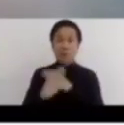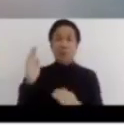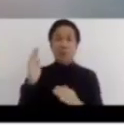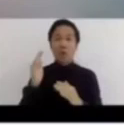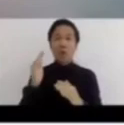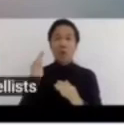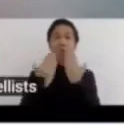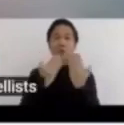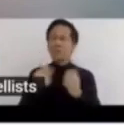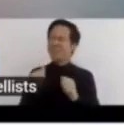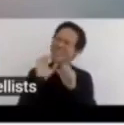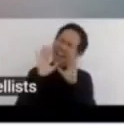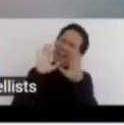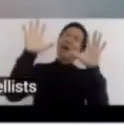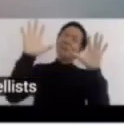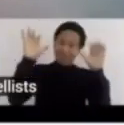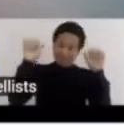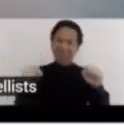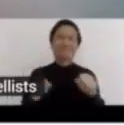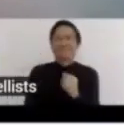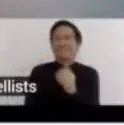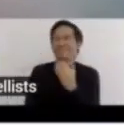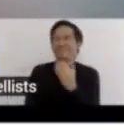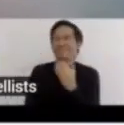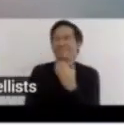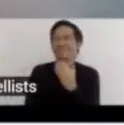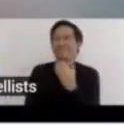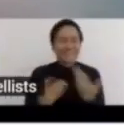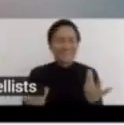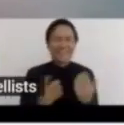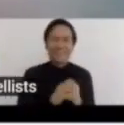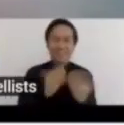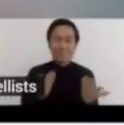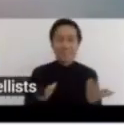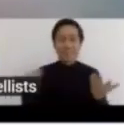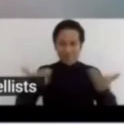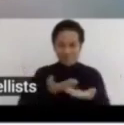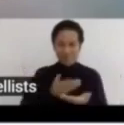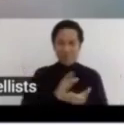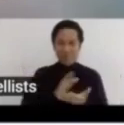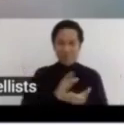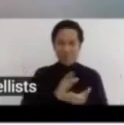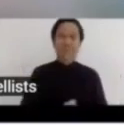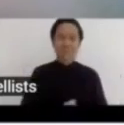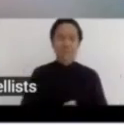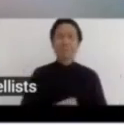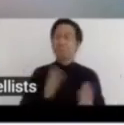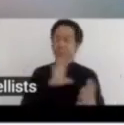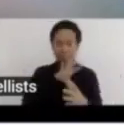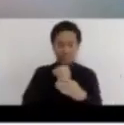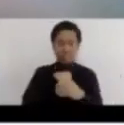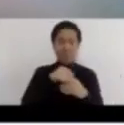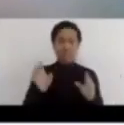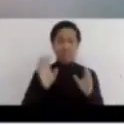of the Pacific. But firstly, I would like to thank our distinguished panelists for your very rich insight to the